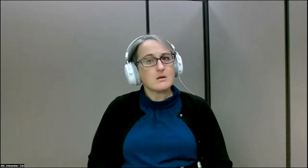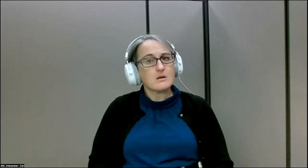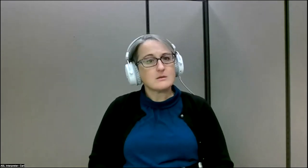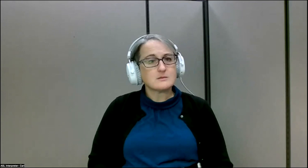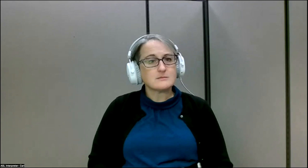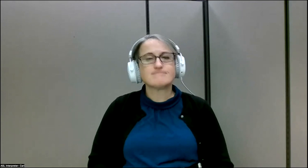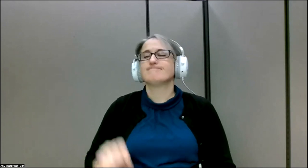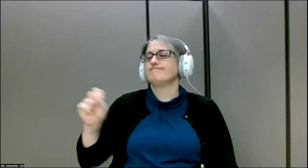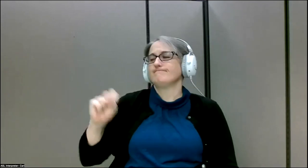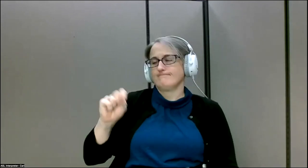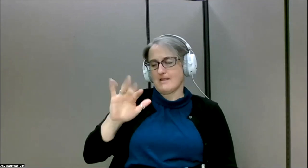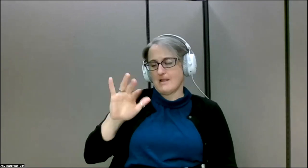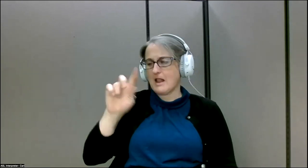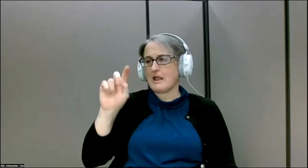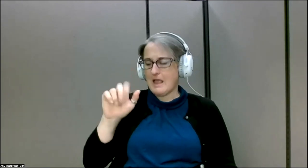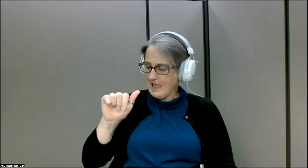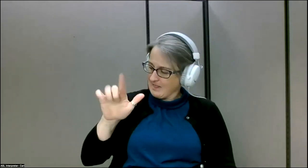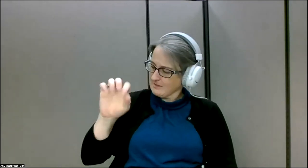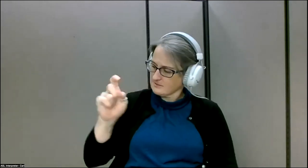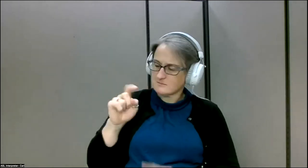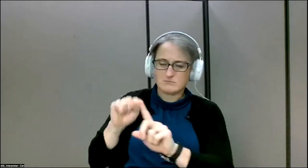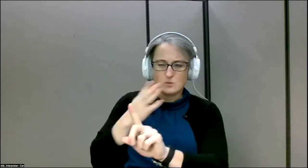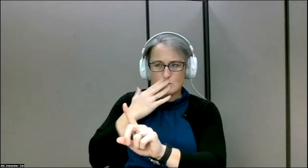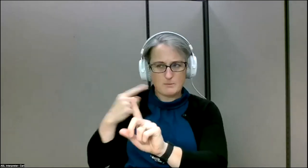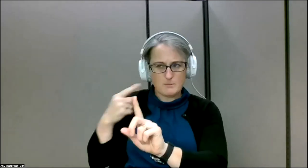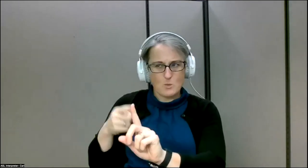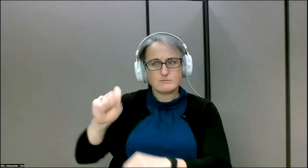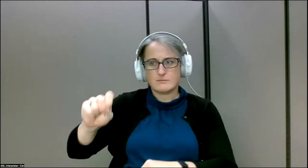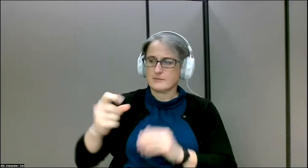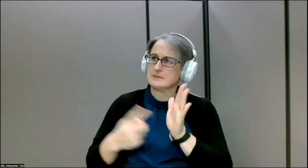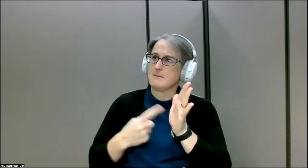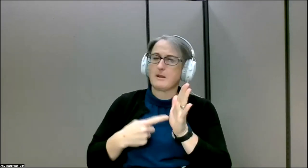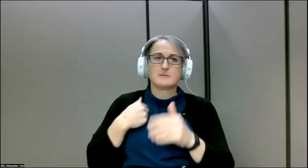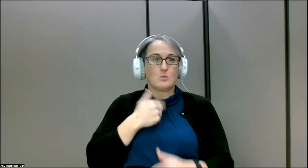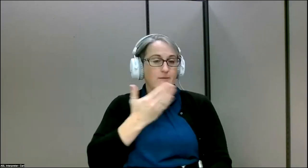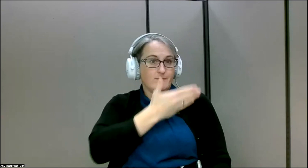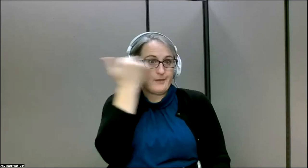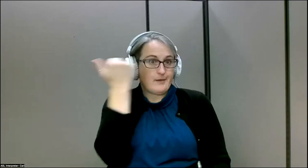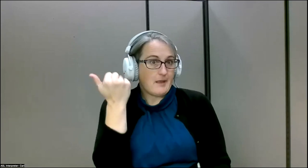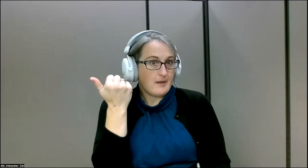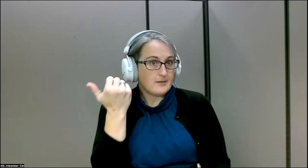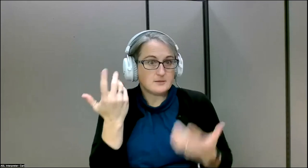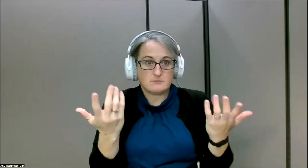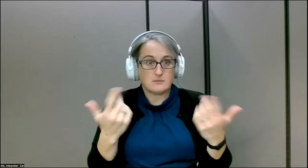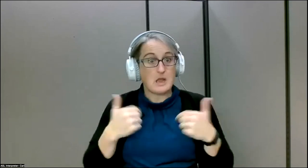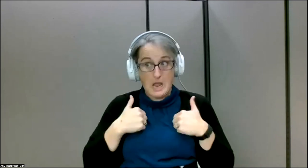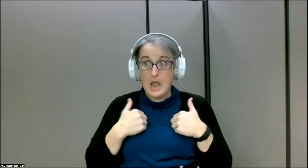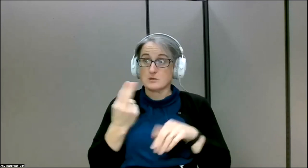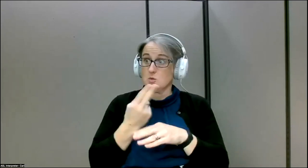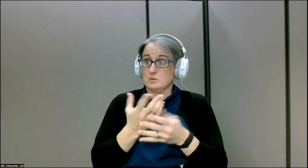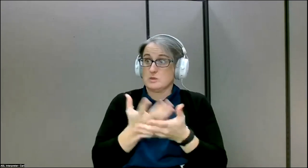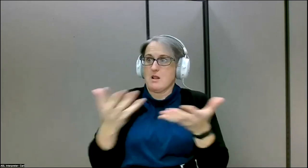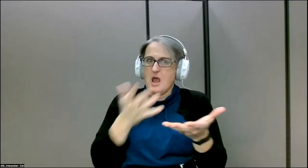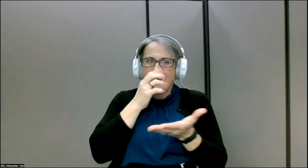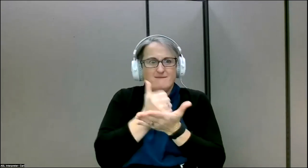Yes, Alex, thank you for bringing that up. And I think a lot of times we kind of forget. I mean, even for me, I use a lot of assistive device. They're